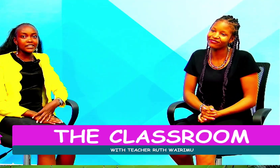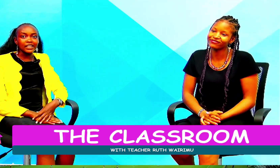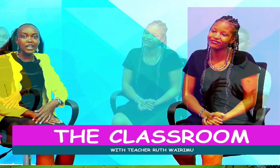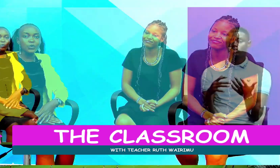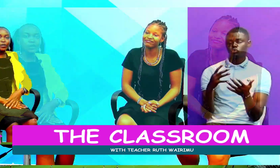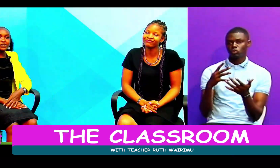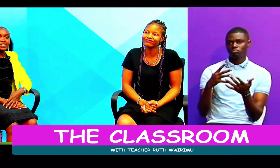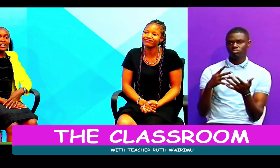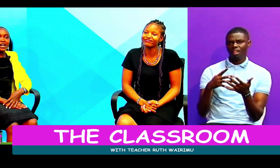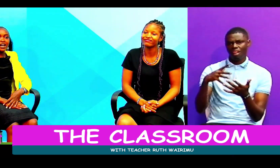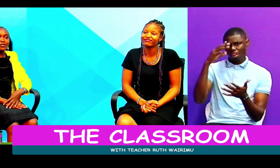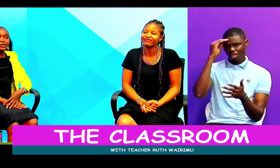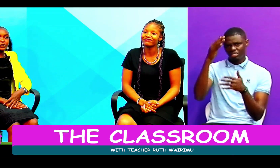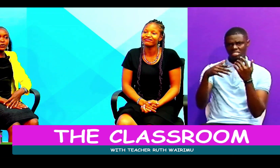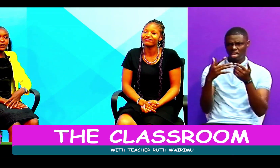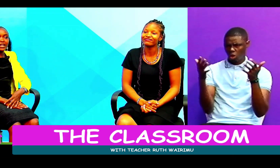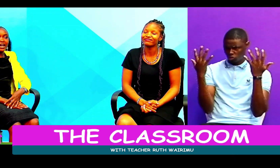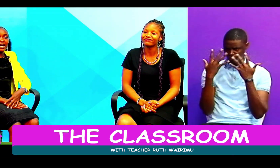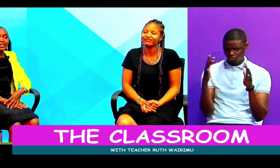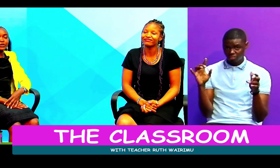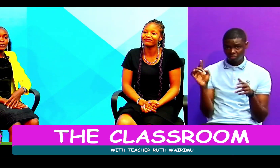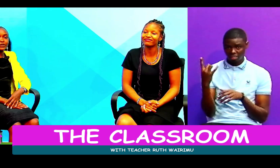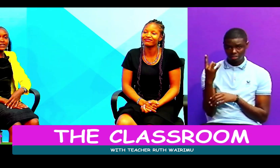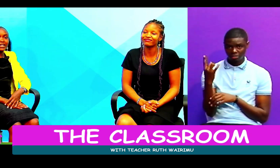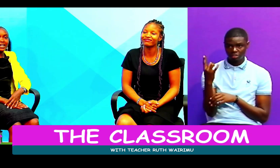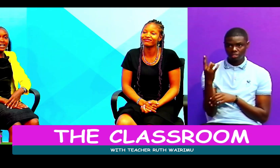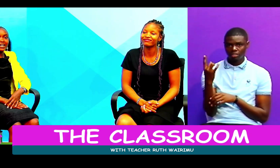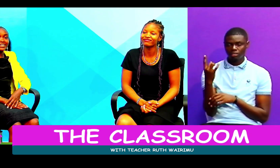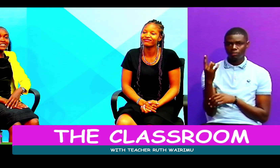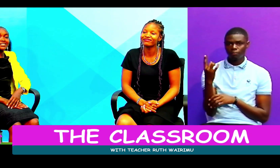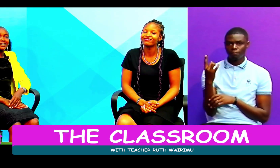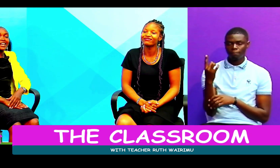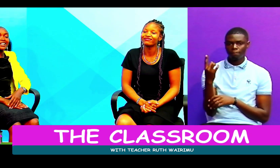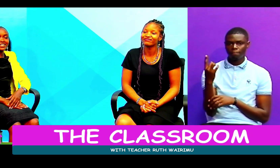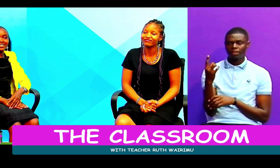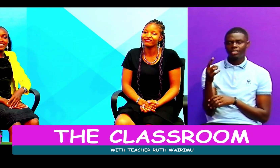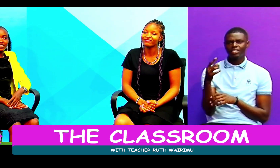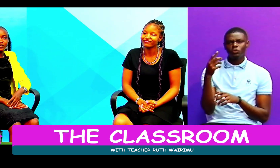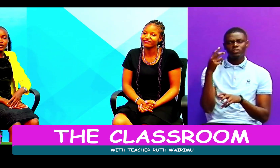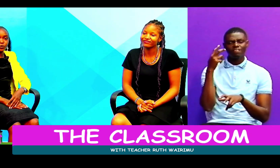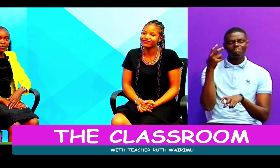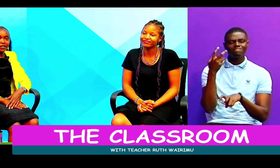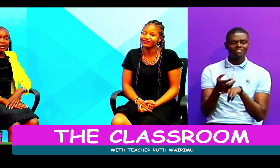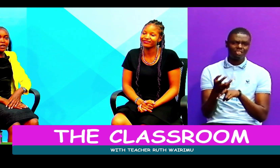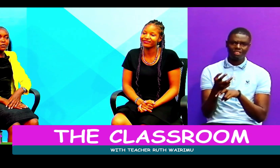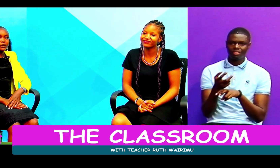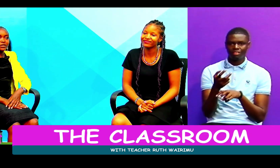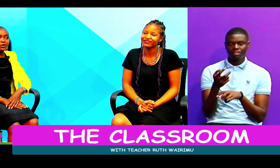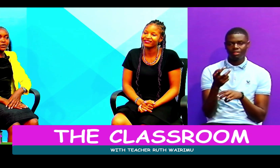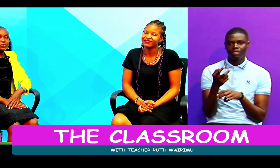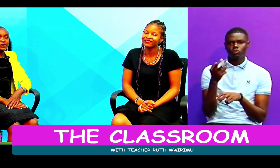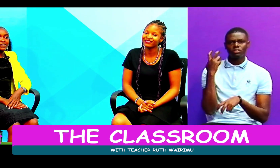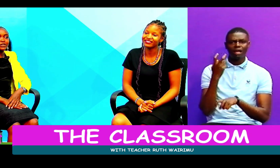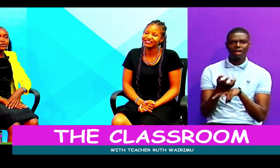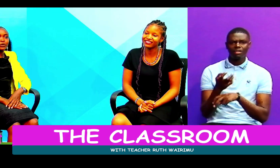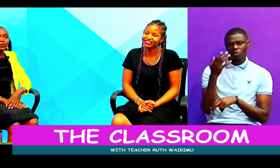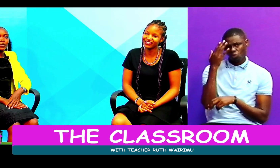learning sign language, first of all, it was a hectic thing to me because I